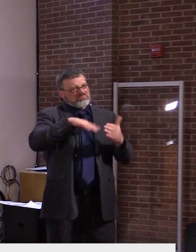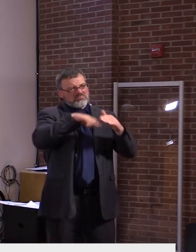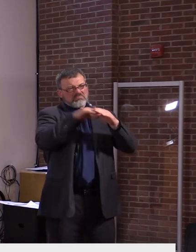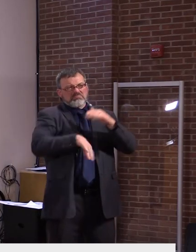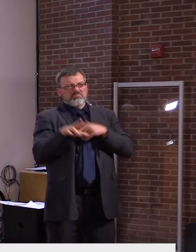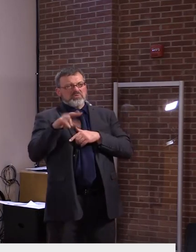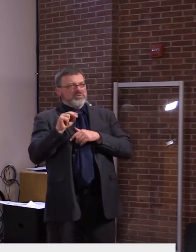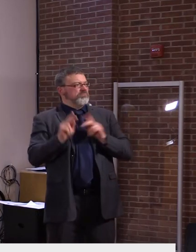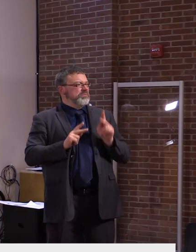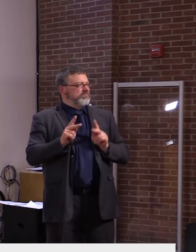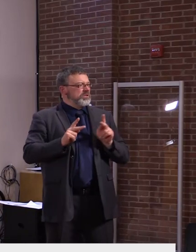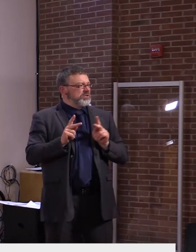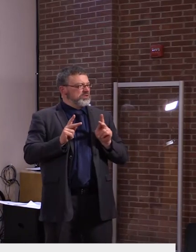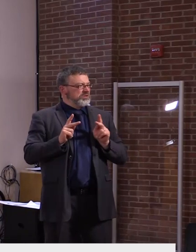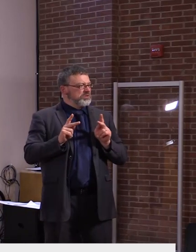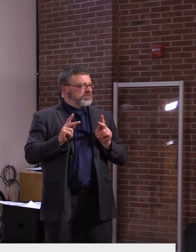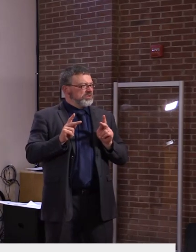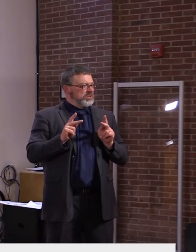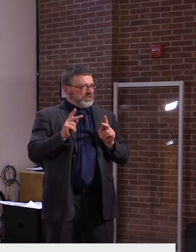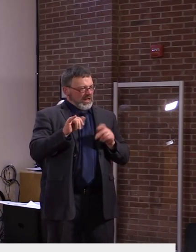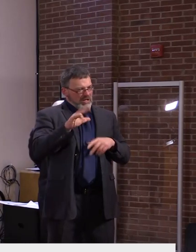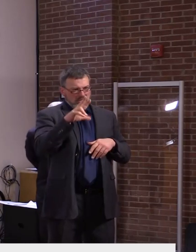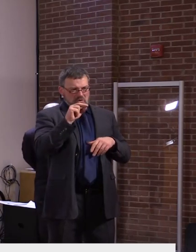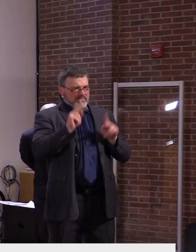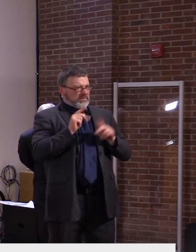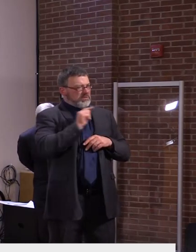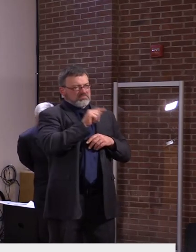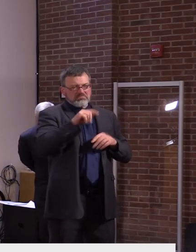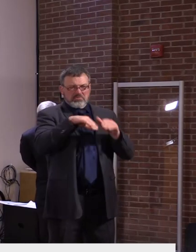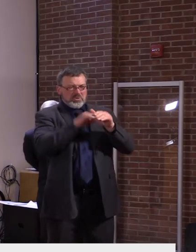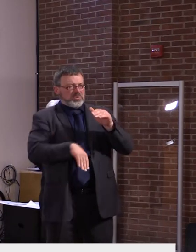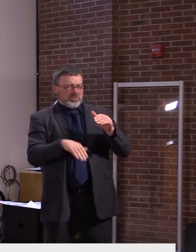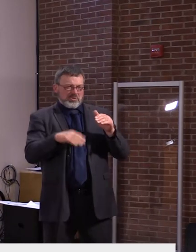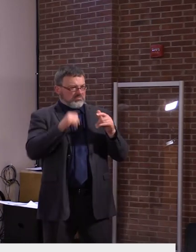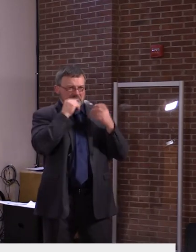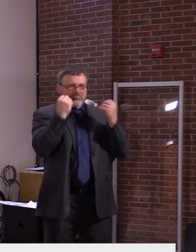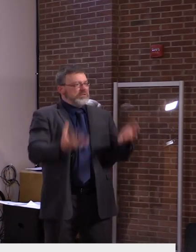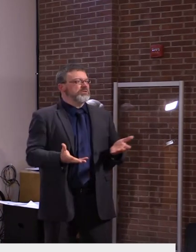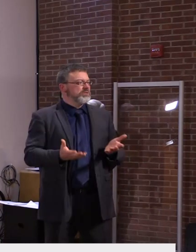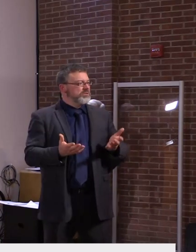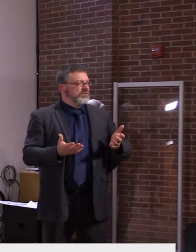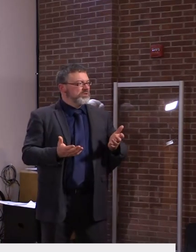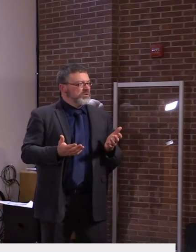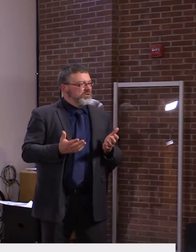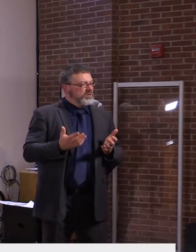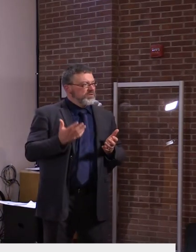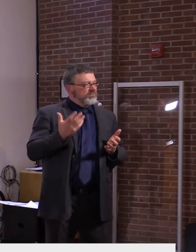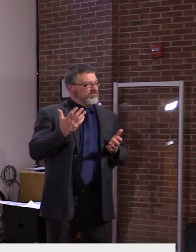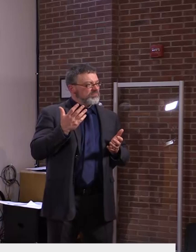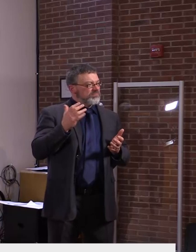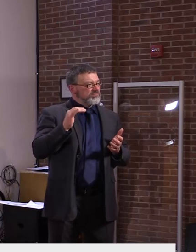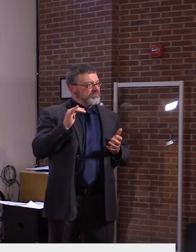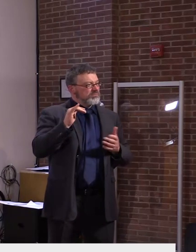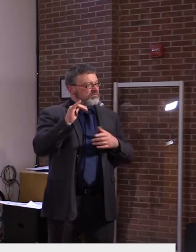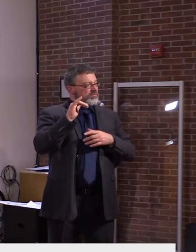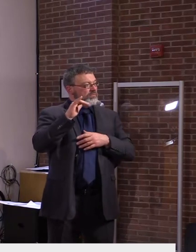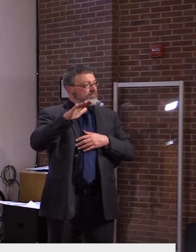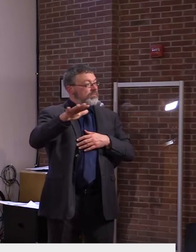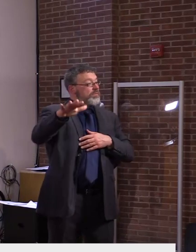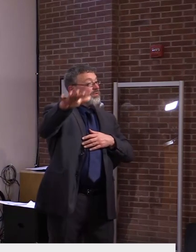So under 30 cases, and I think we're talking now 35,000 cases of COVID over